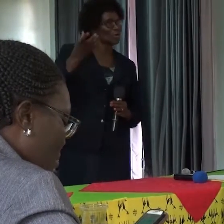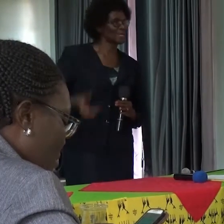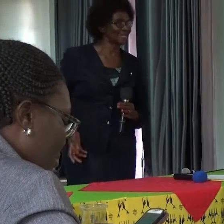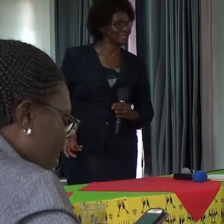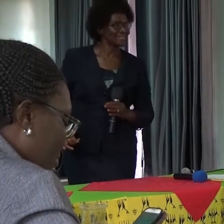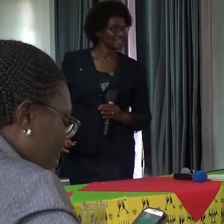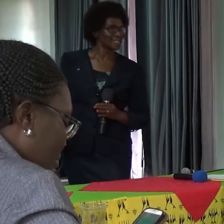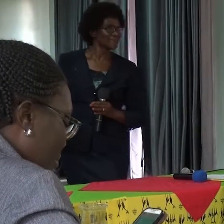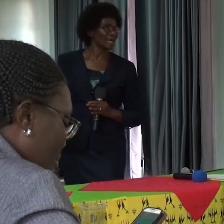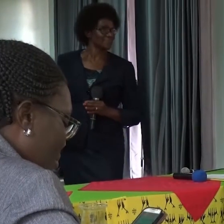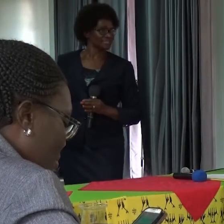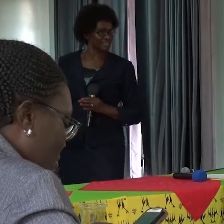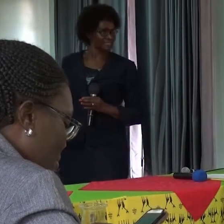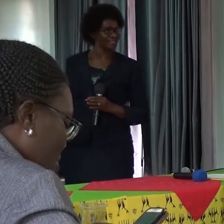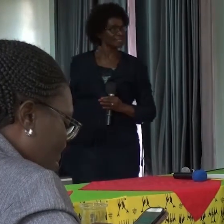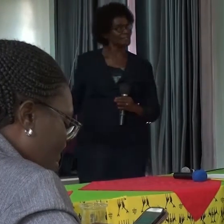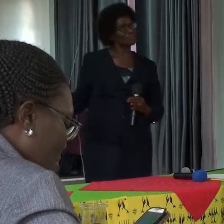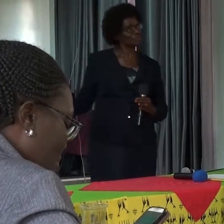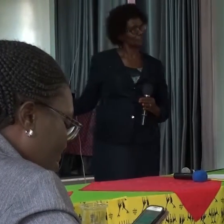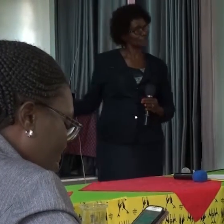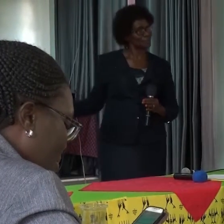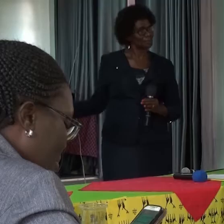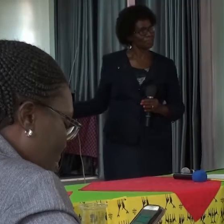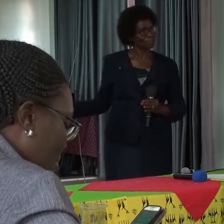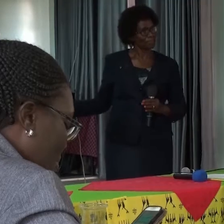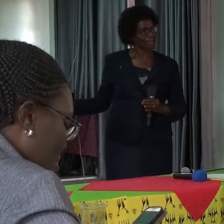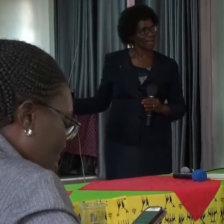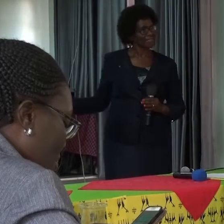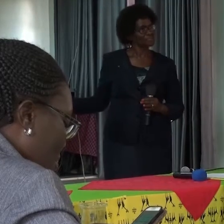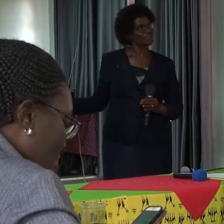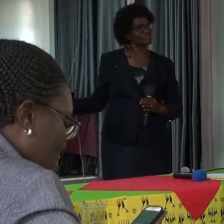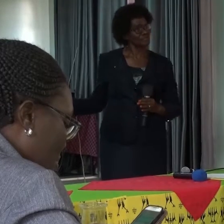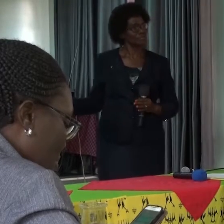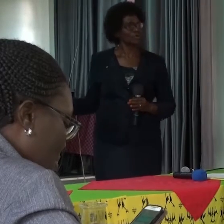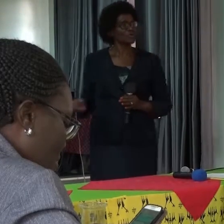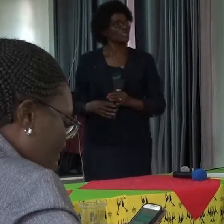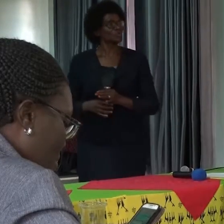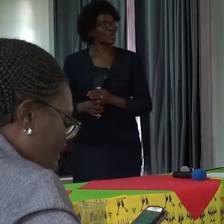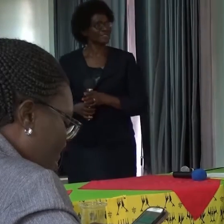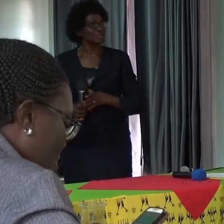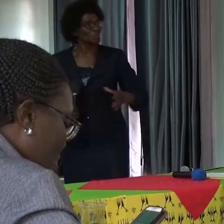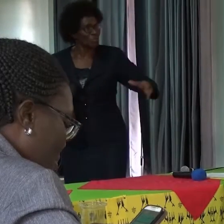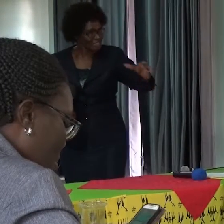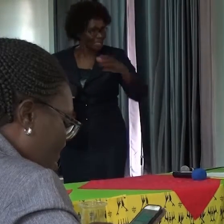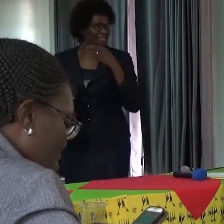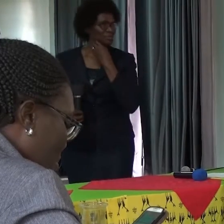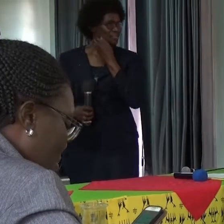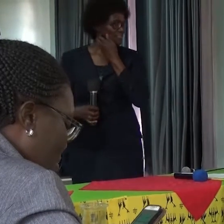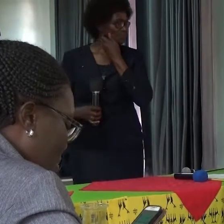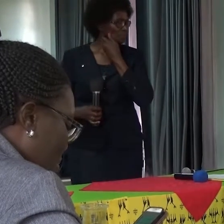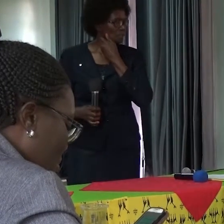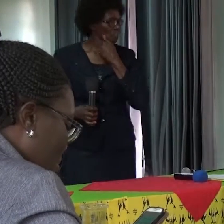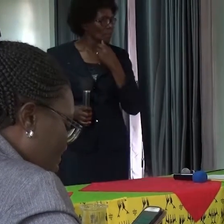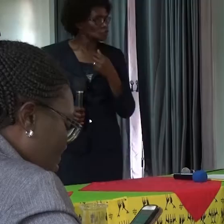share online, it becomes e-portfolio. And this portfolio is what we shall